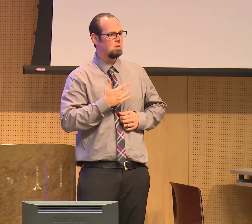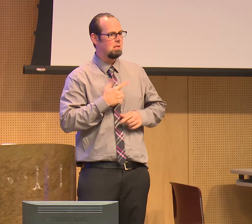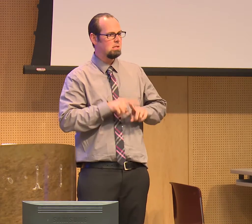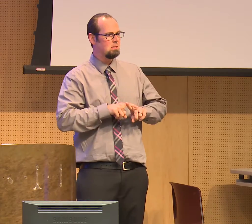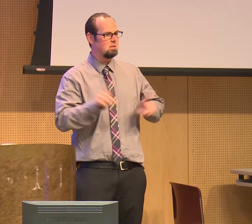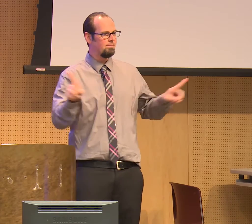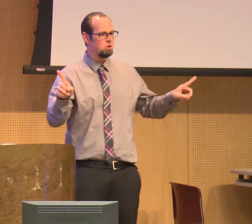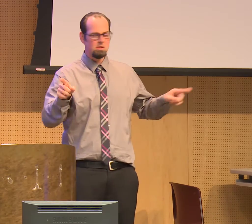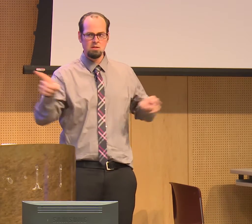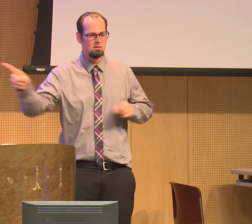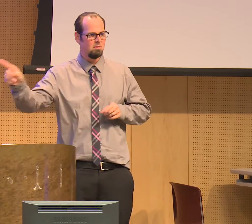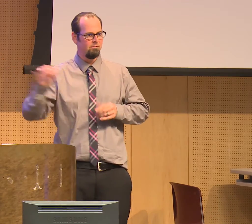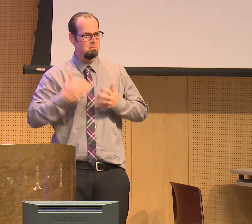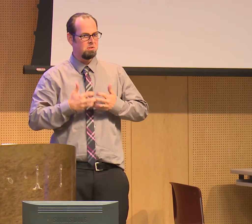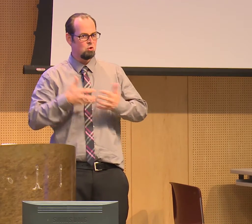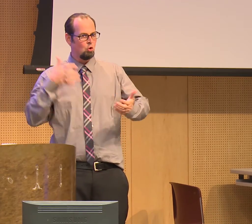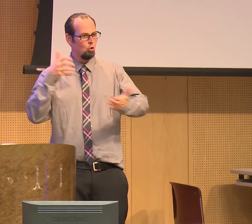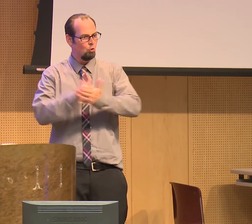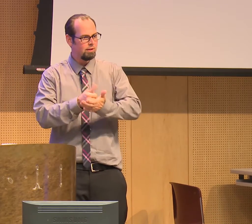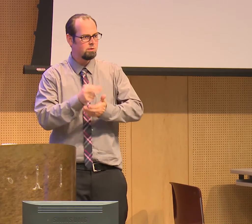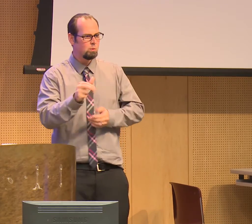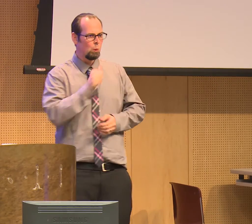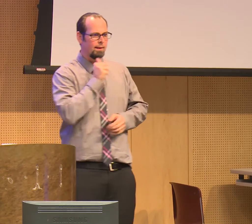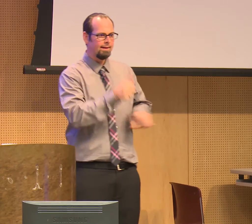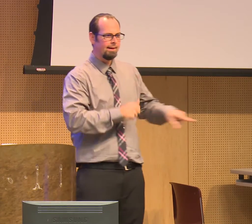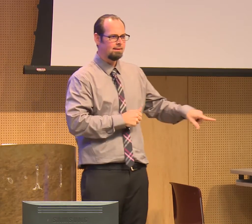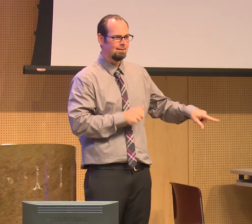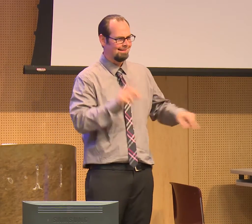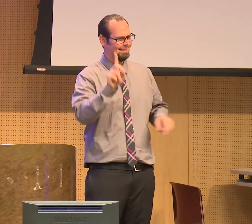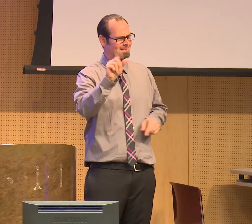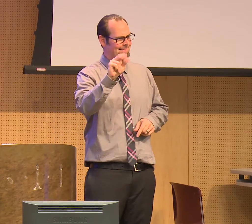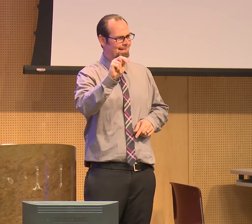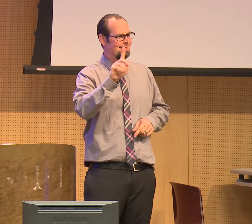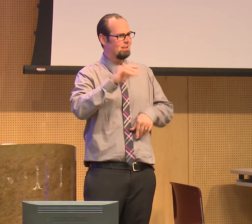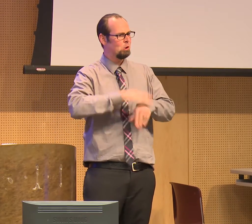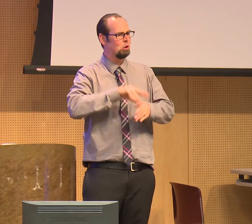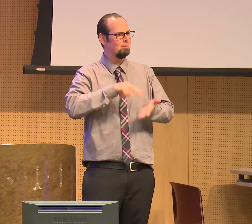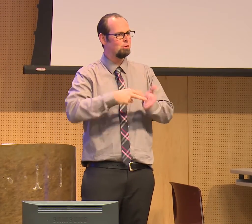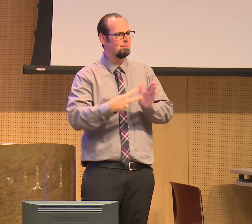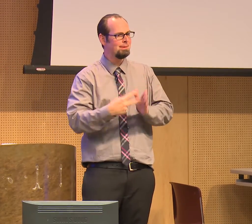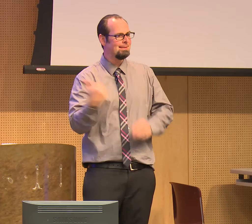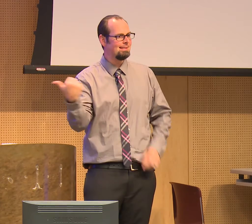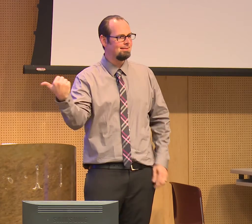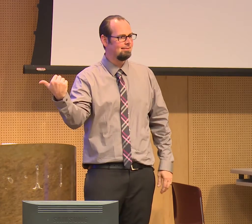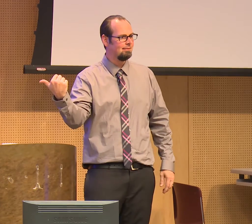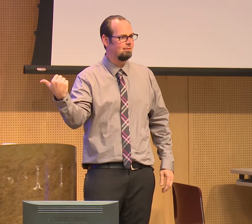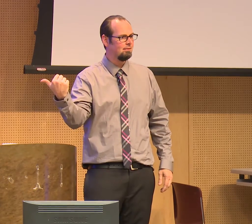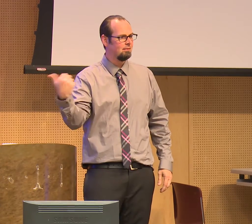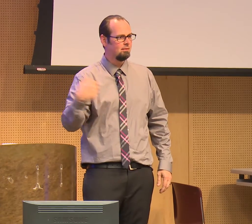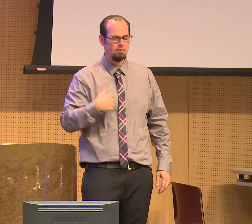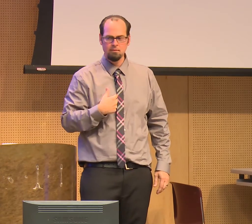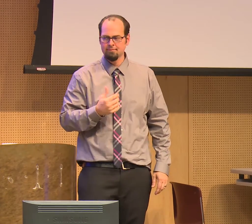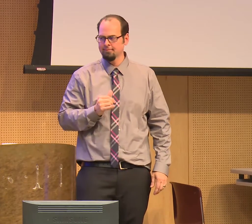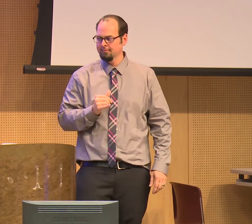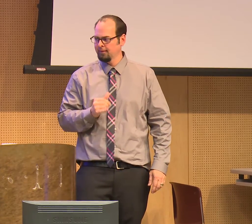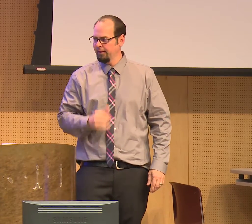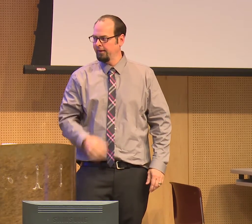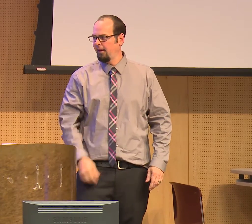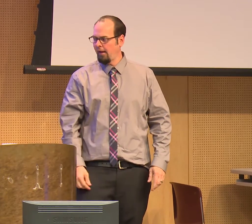He was trying to teach me how to feel the differences in the machines, different types of machines, and how they're starting up.